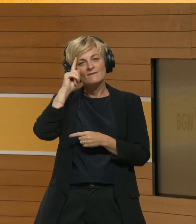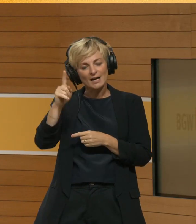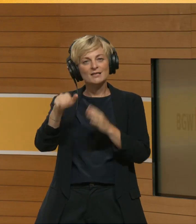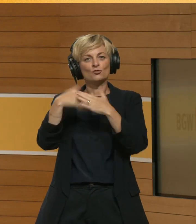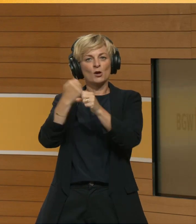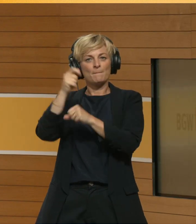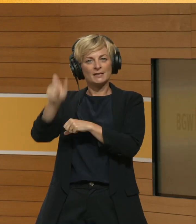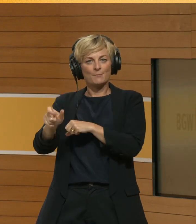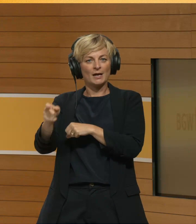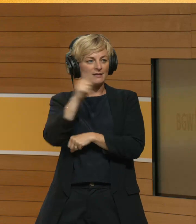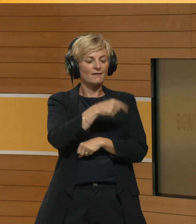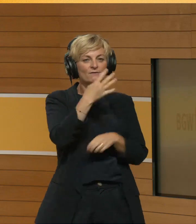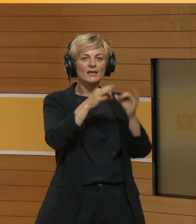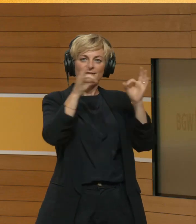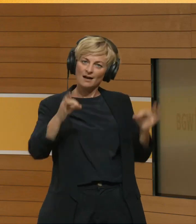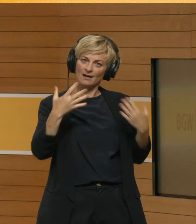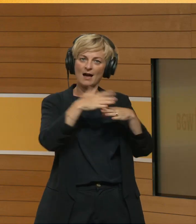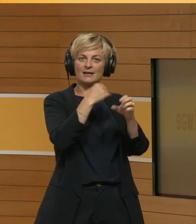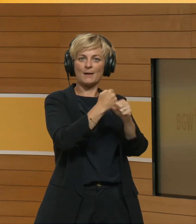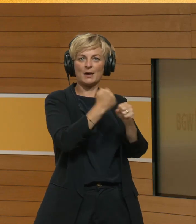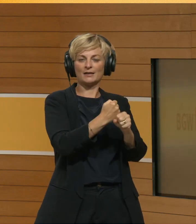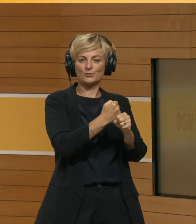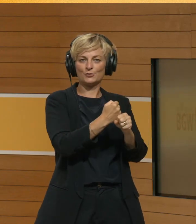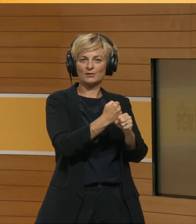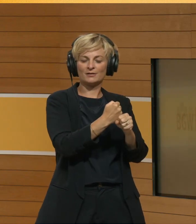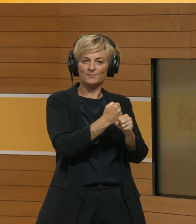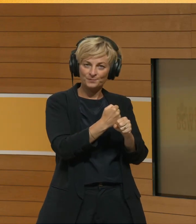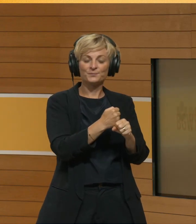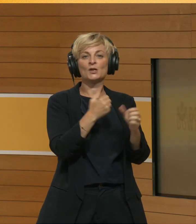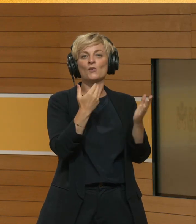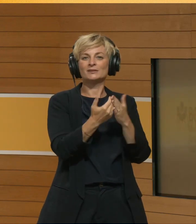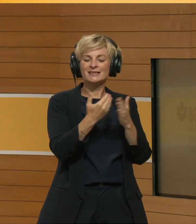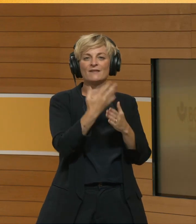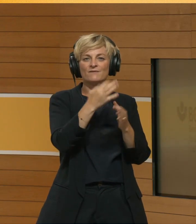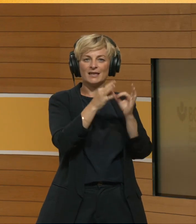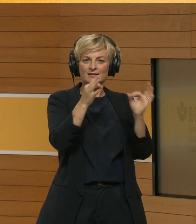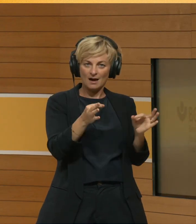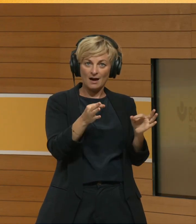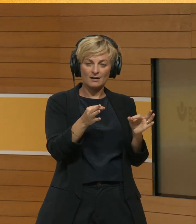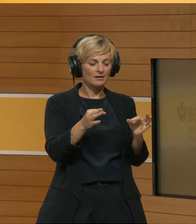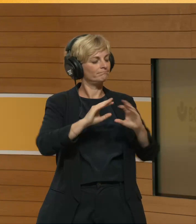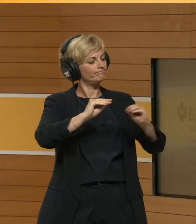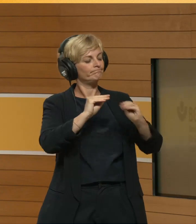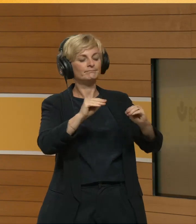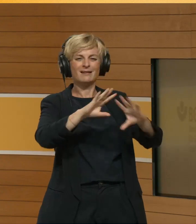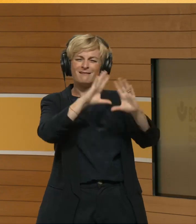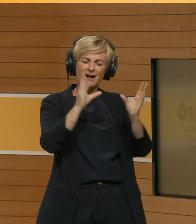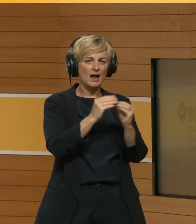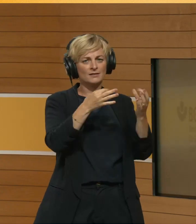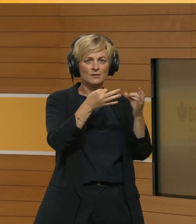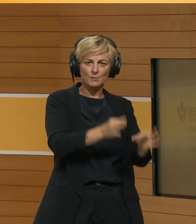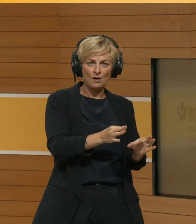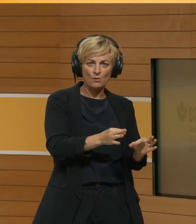week, and in this 4 days, they get everything they need, and then they come to the ward on the day 5, and they are prepared with